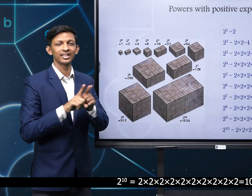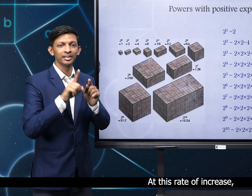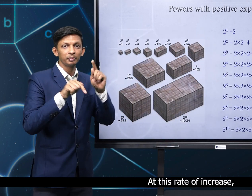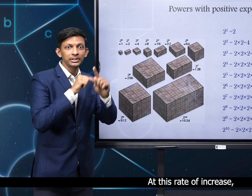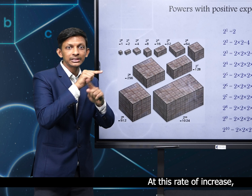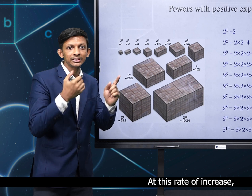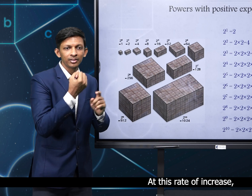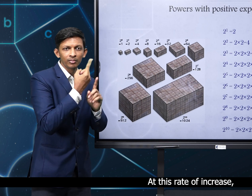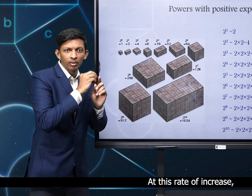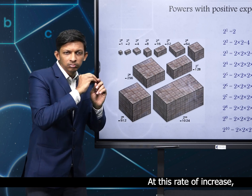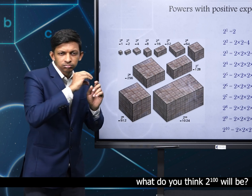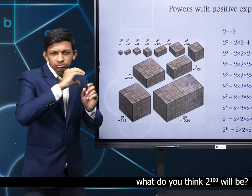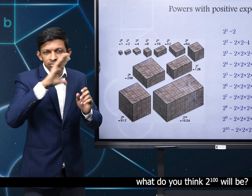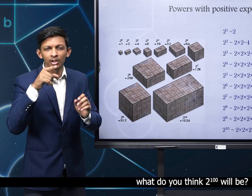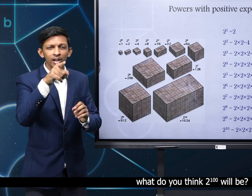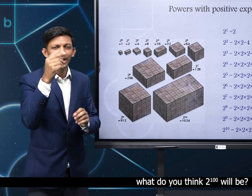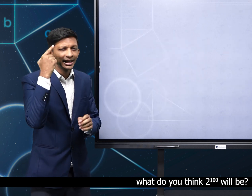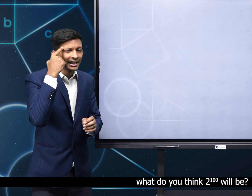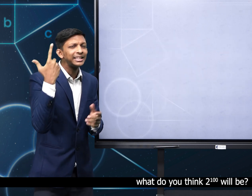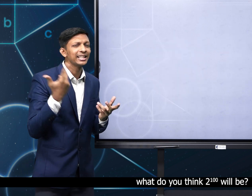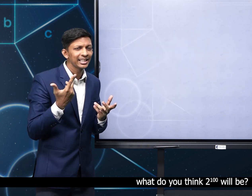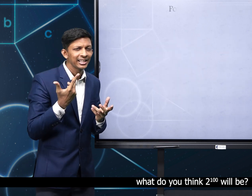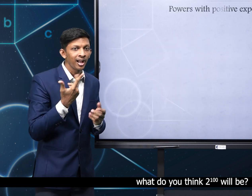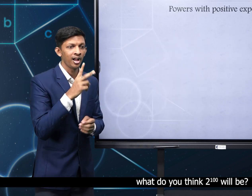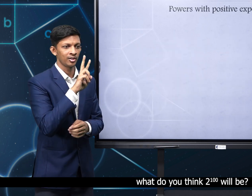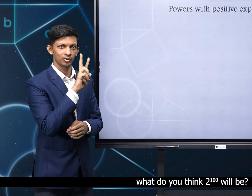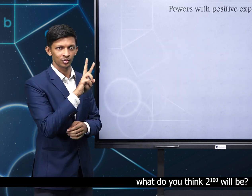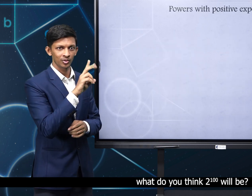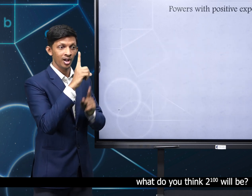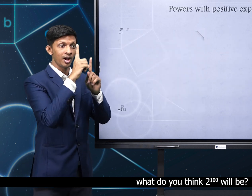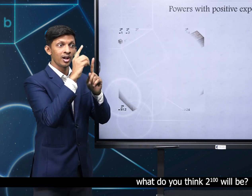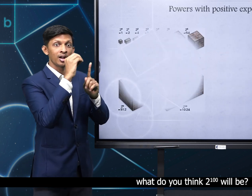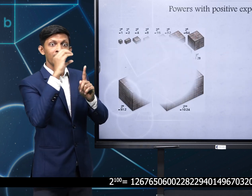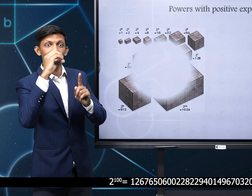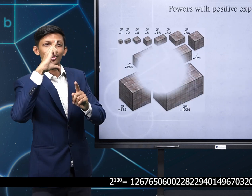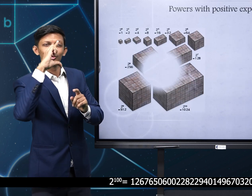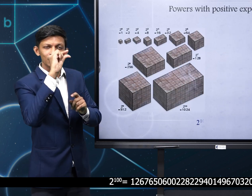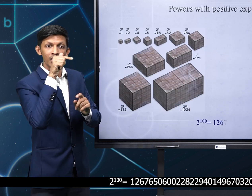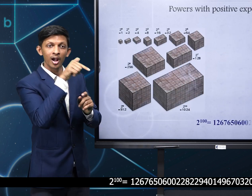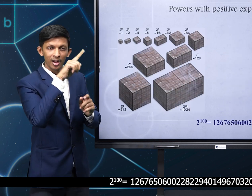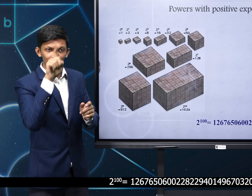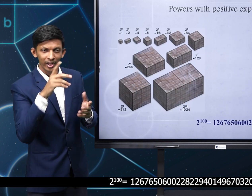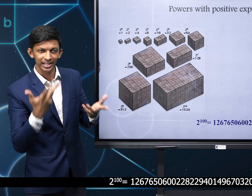At this rate of increase, what do you think 2 to the power of 100 will be? 2 to the power of 100 is equal